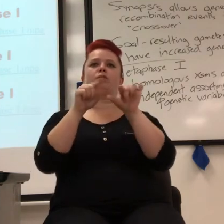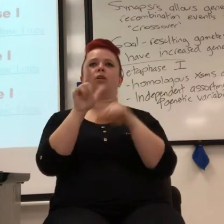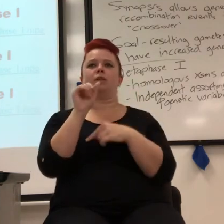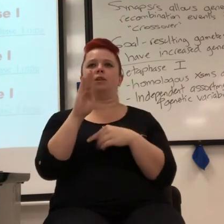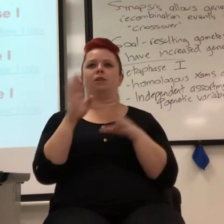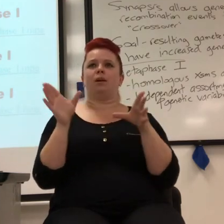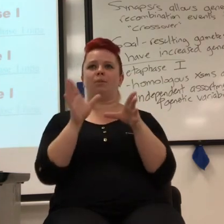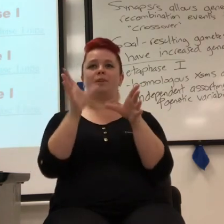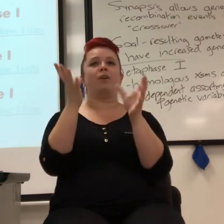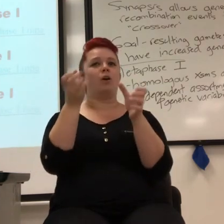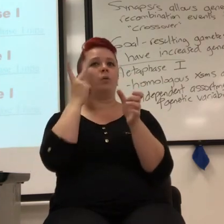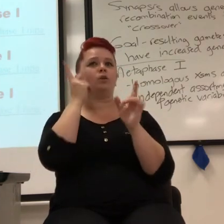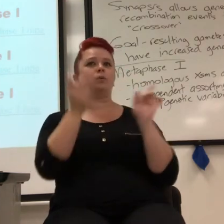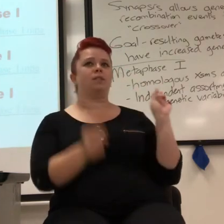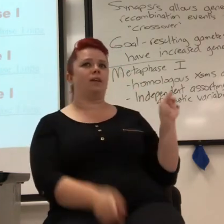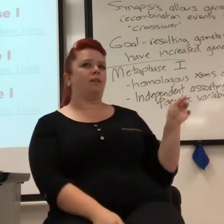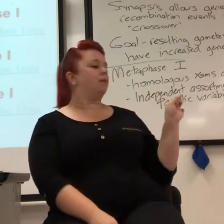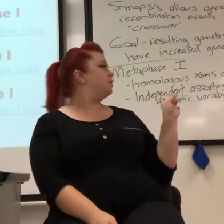want to